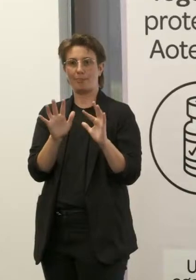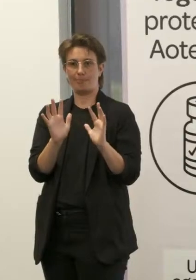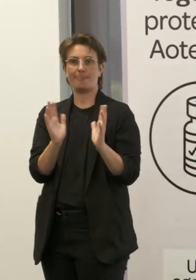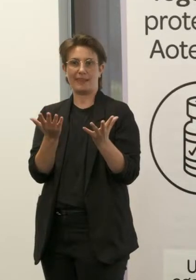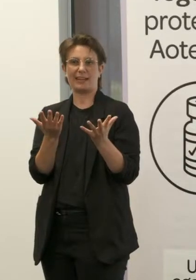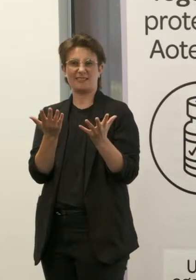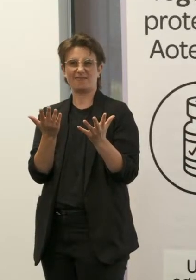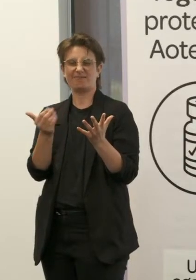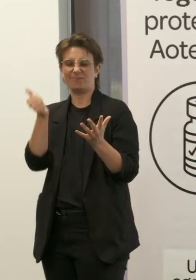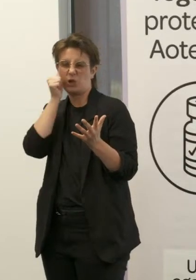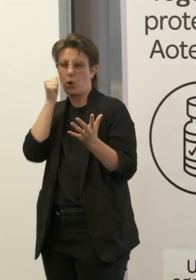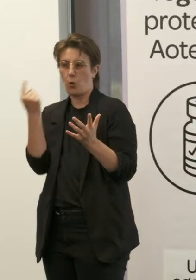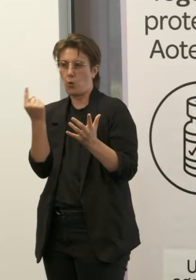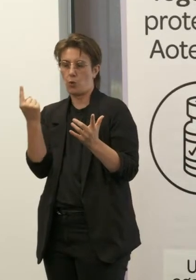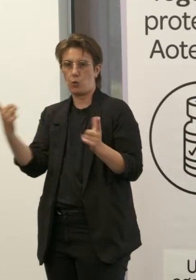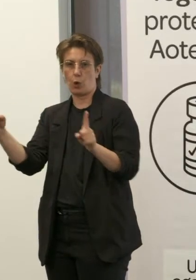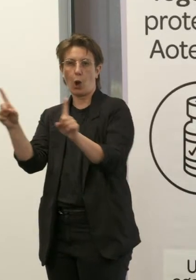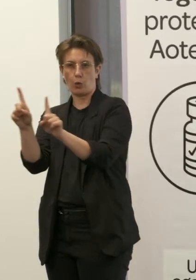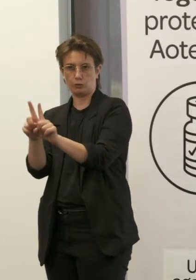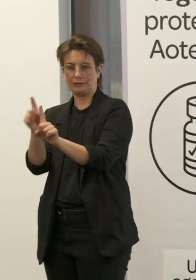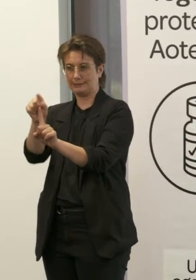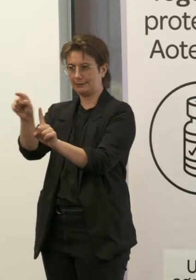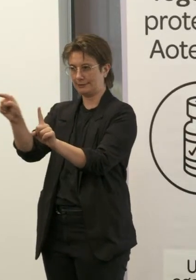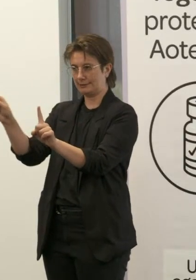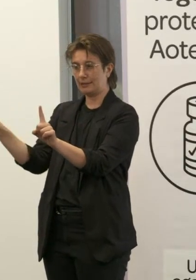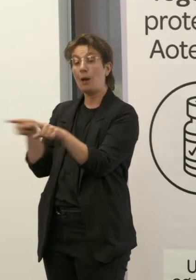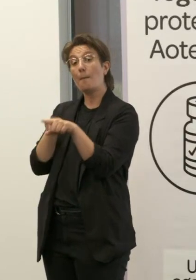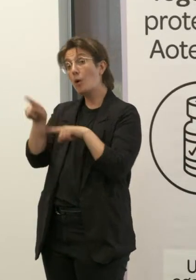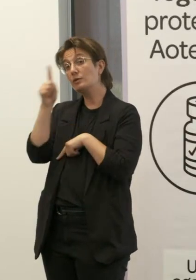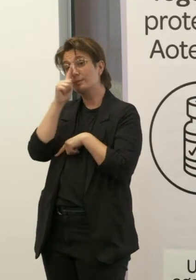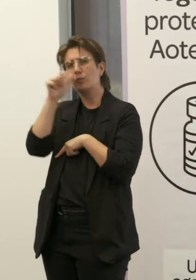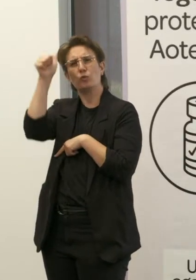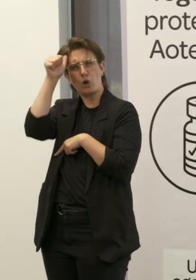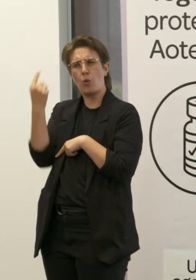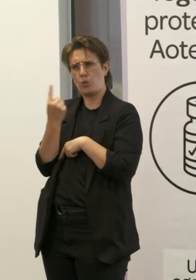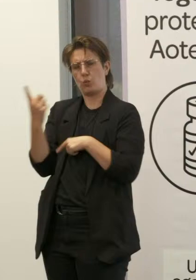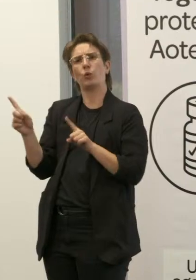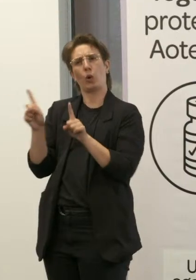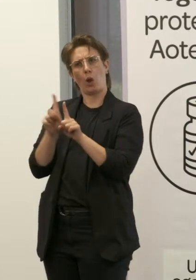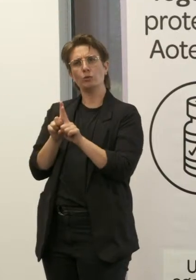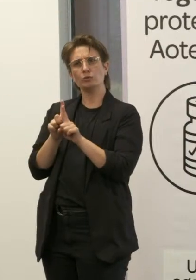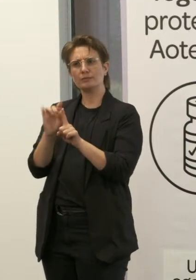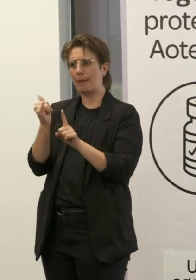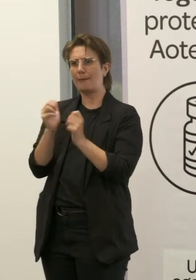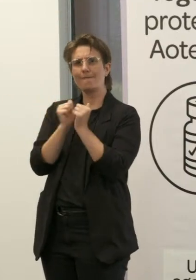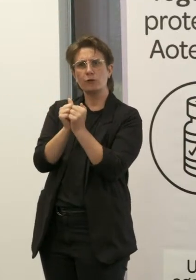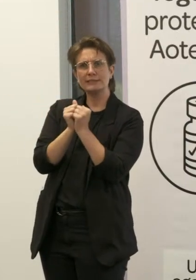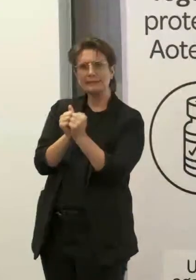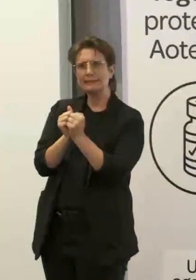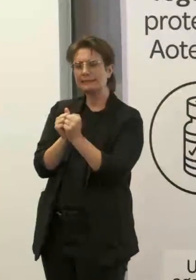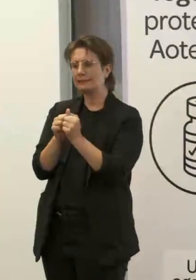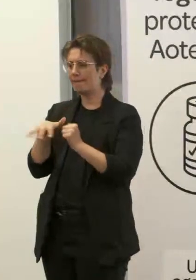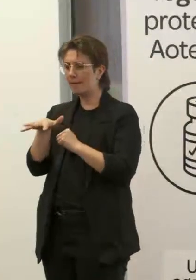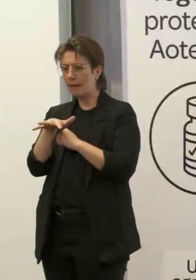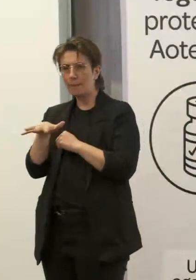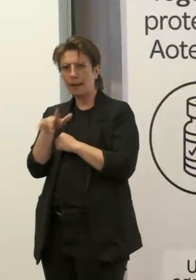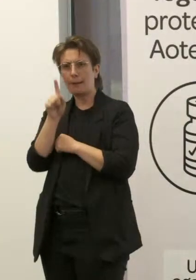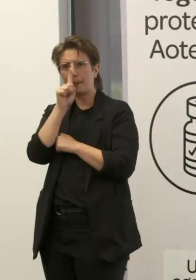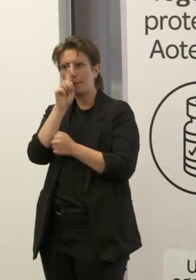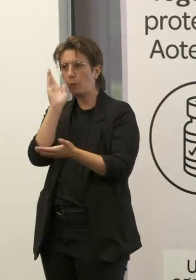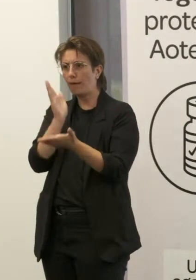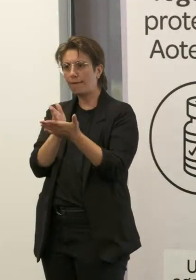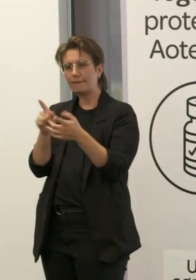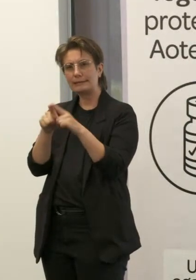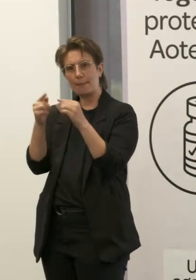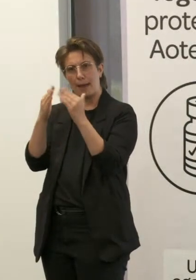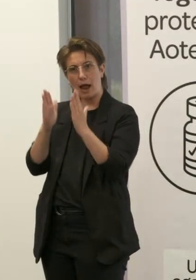immediately identifying their close contact members, particularly family and household members, but others perhaps that they work with. And that will enable us